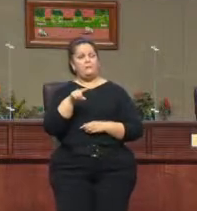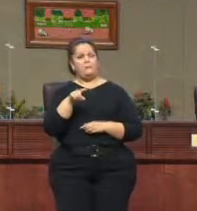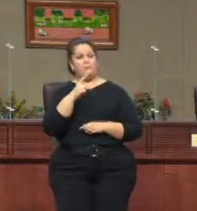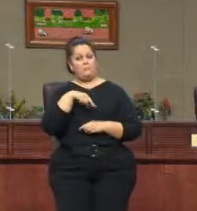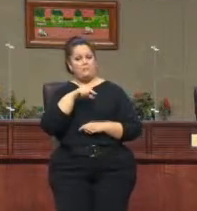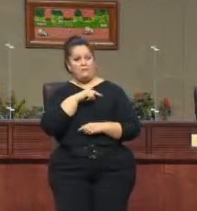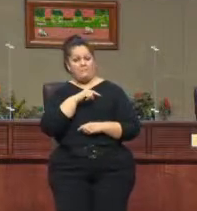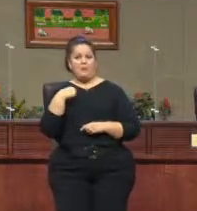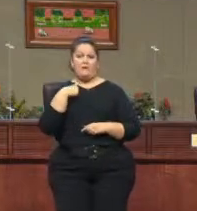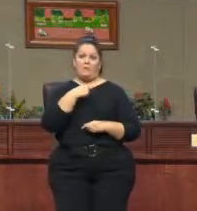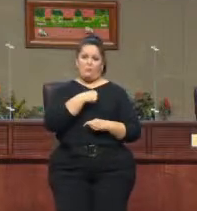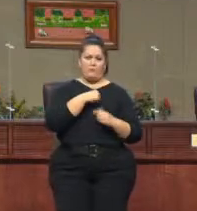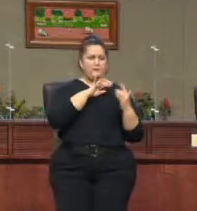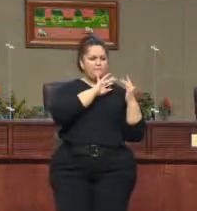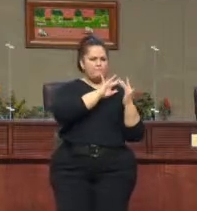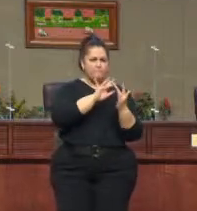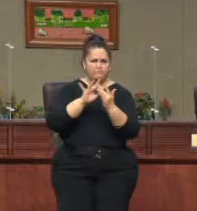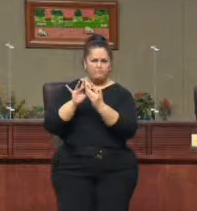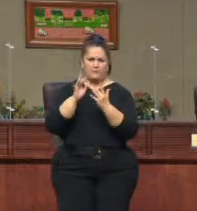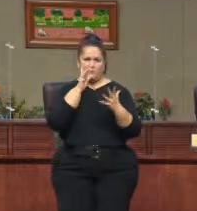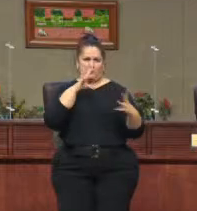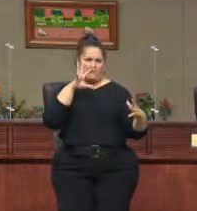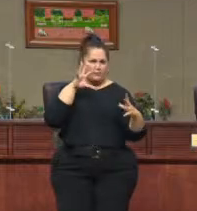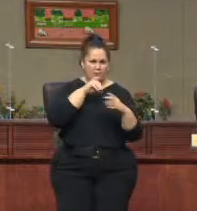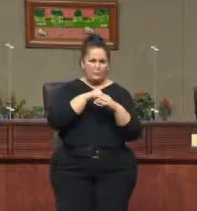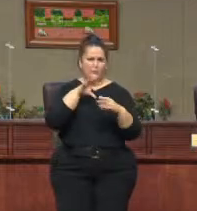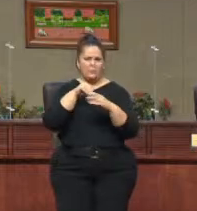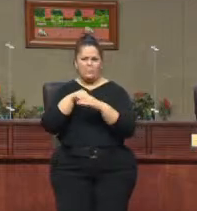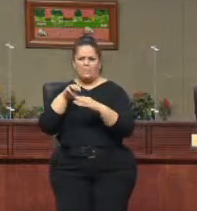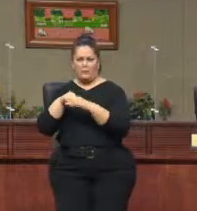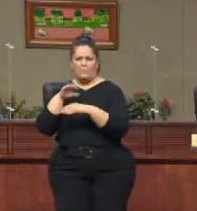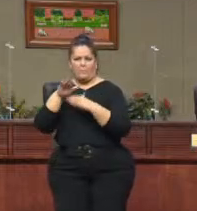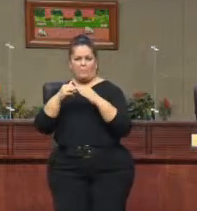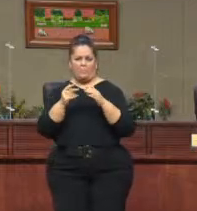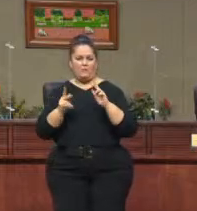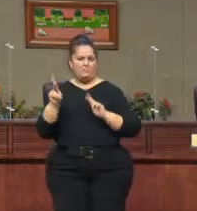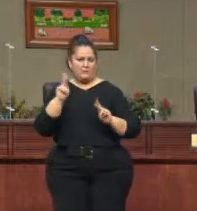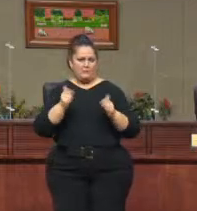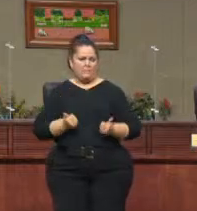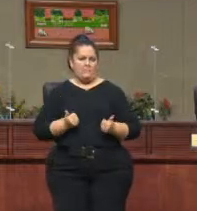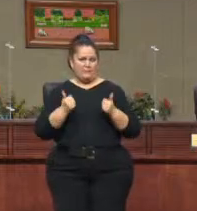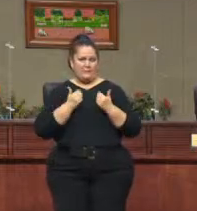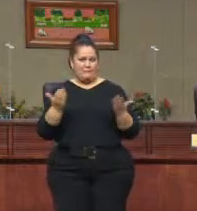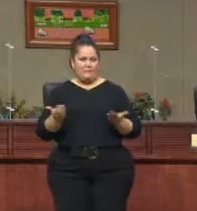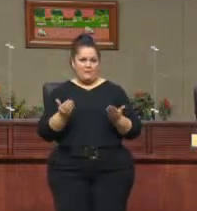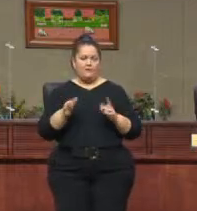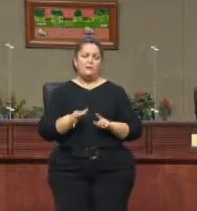outreach efforts to include all residents, especially those in our